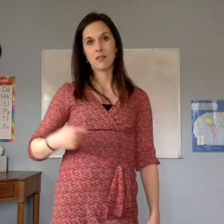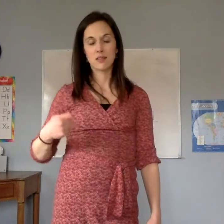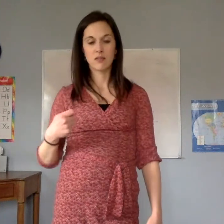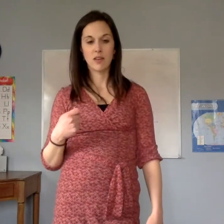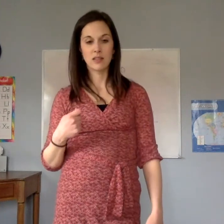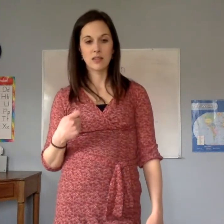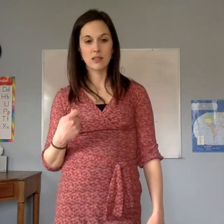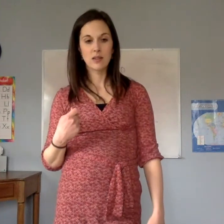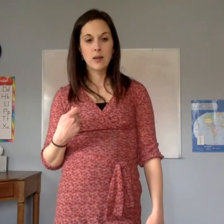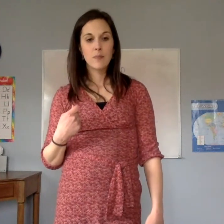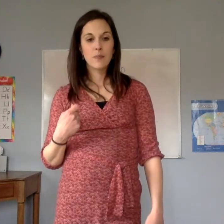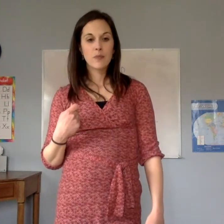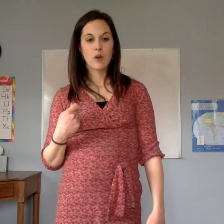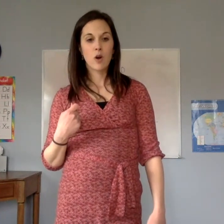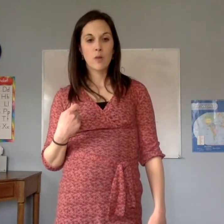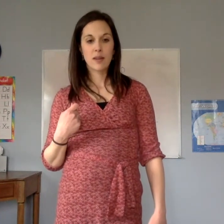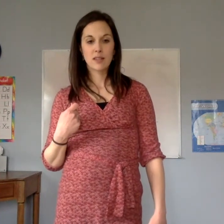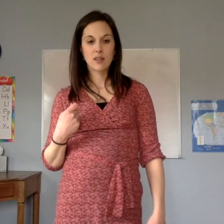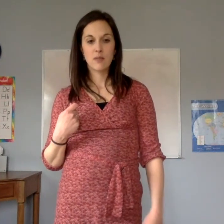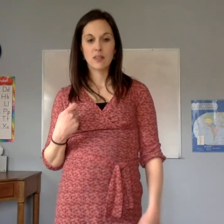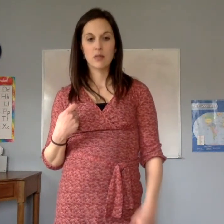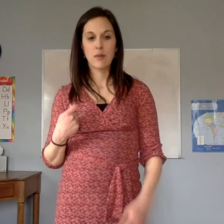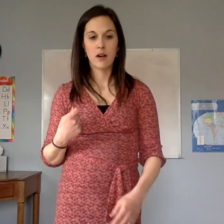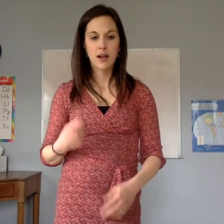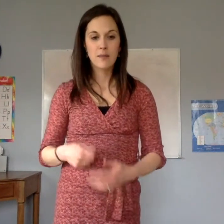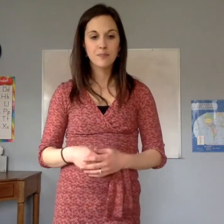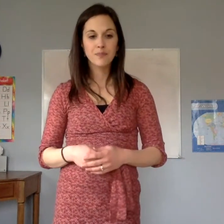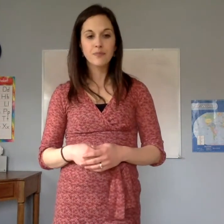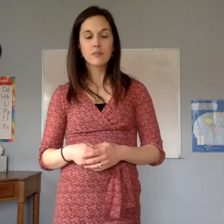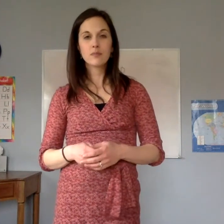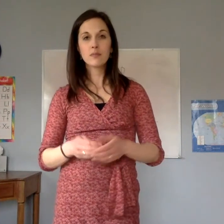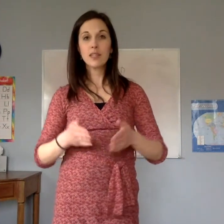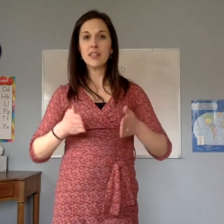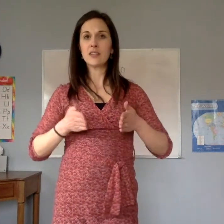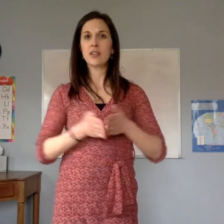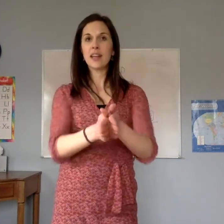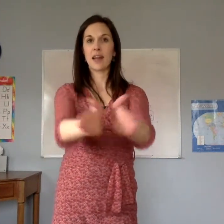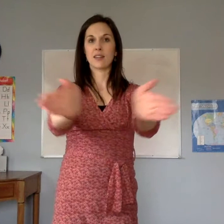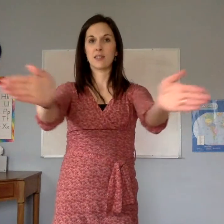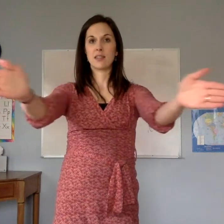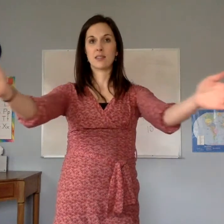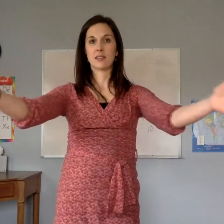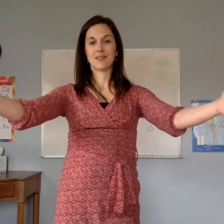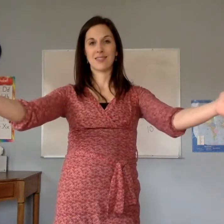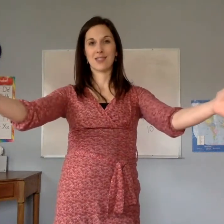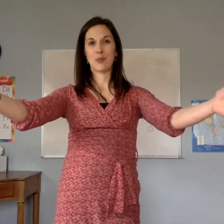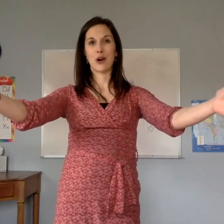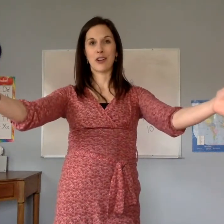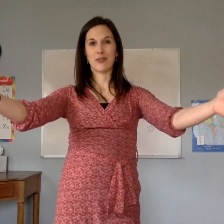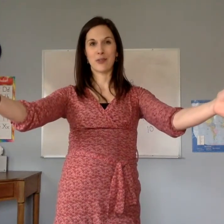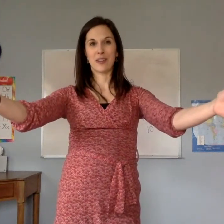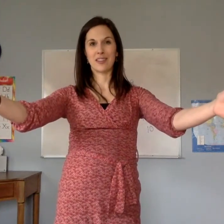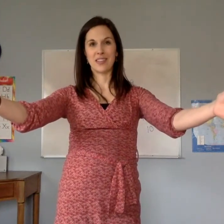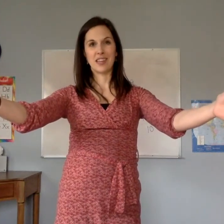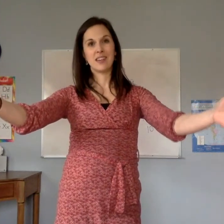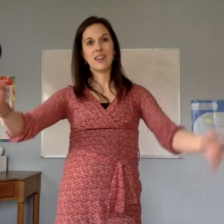and faces. For Olmecs of Mesoamerica. Israelite Exodus, the parting of the Red Sea,